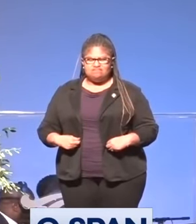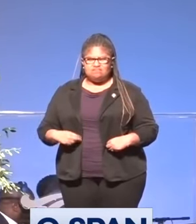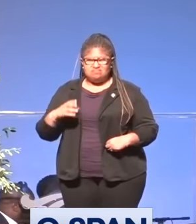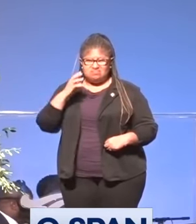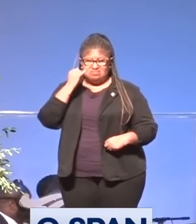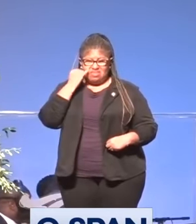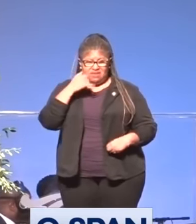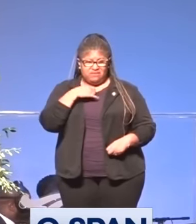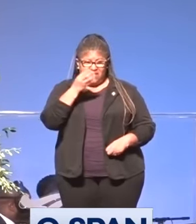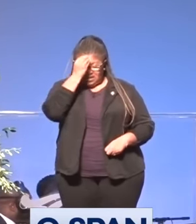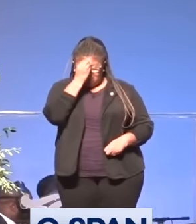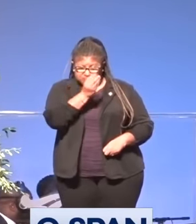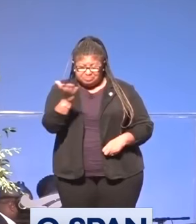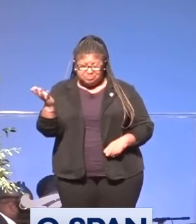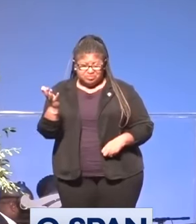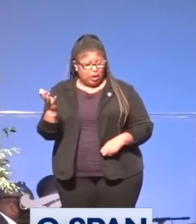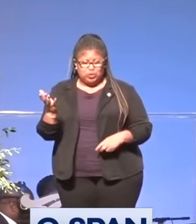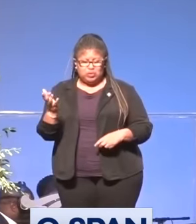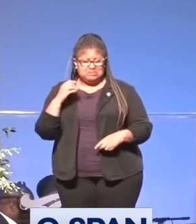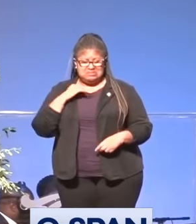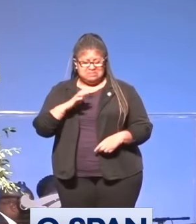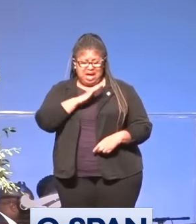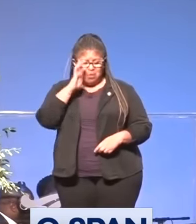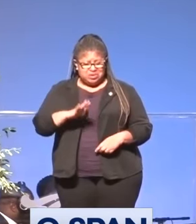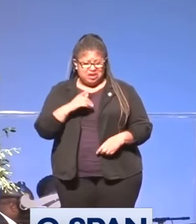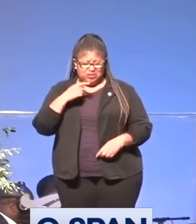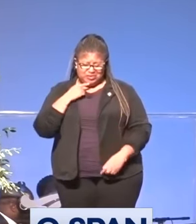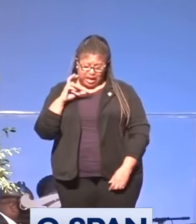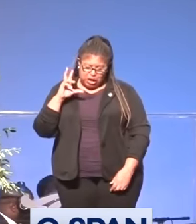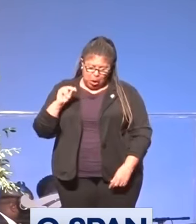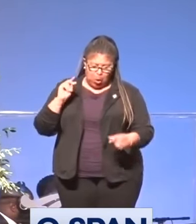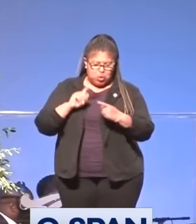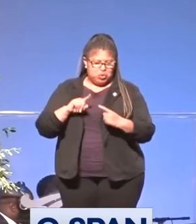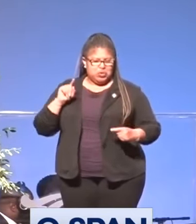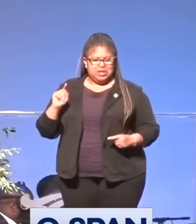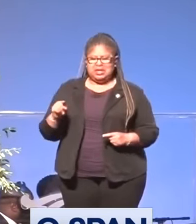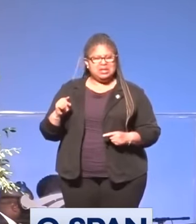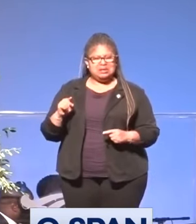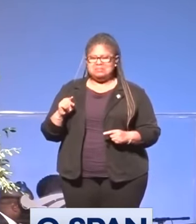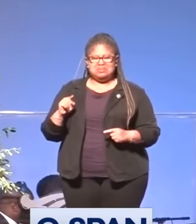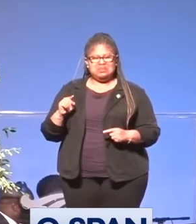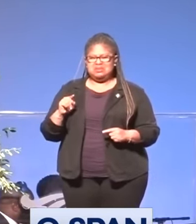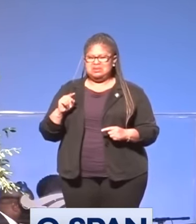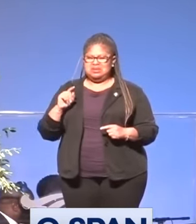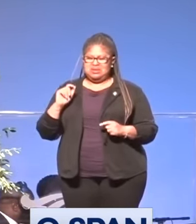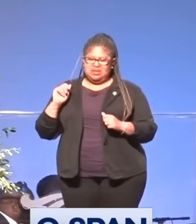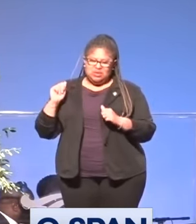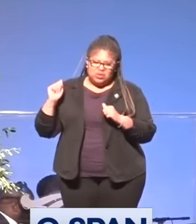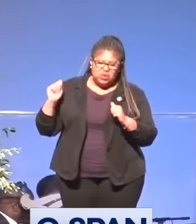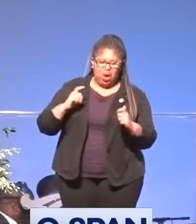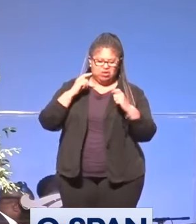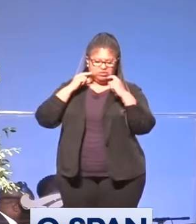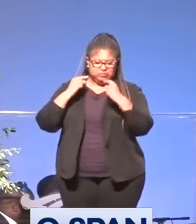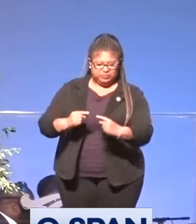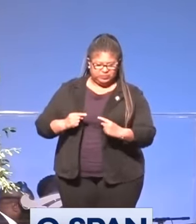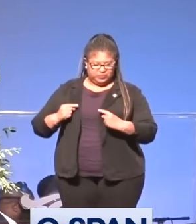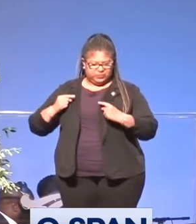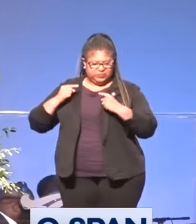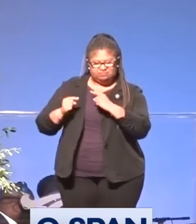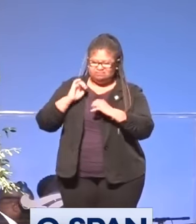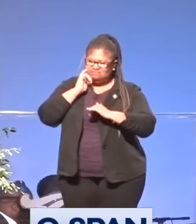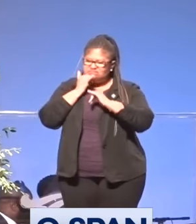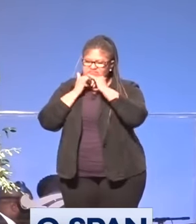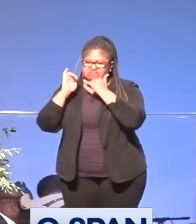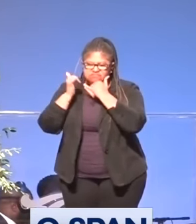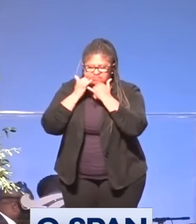And if I tell you I never could say no to this kid, out of all the flaws and trials and tribulations that we go